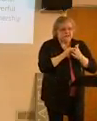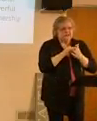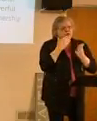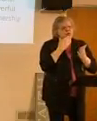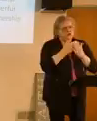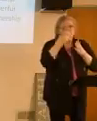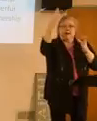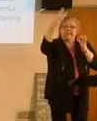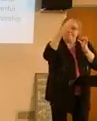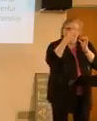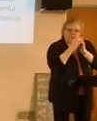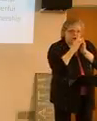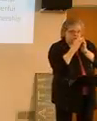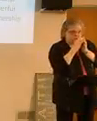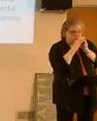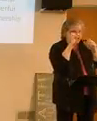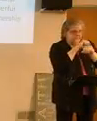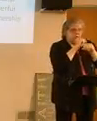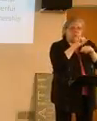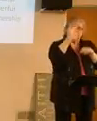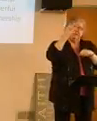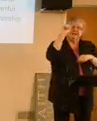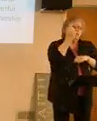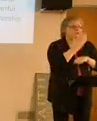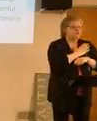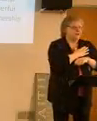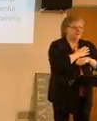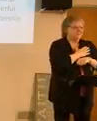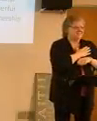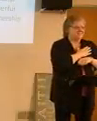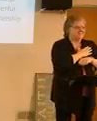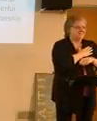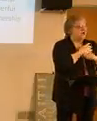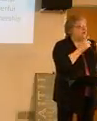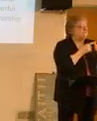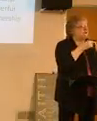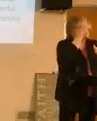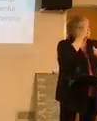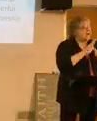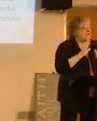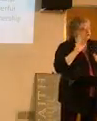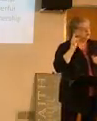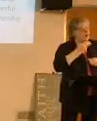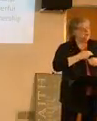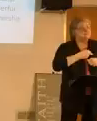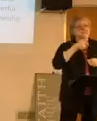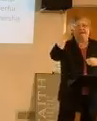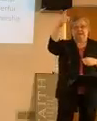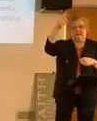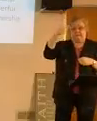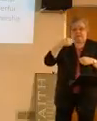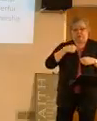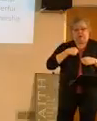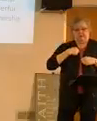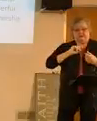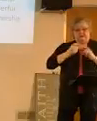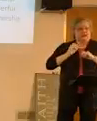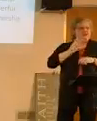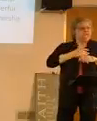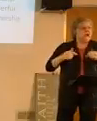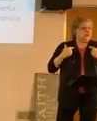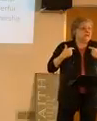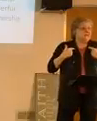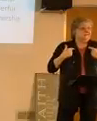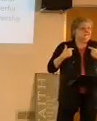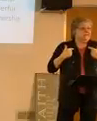partnership that works God's grace. First, God to us changes our life. And then